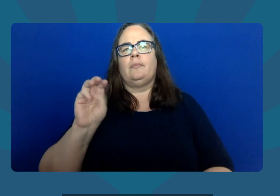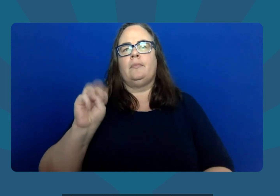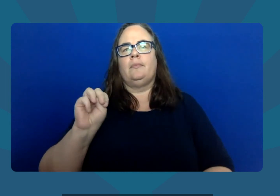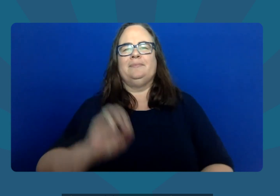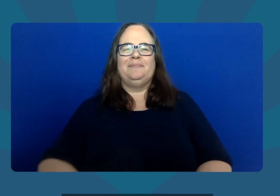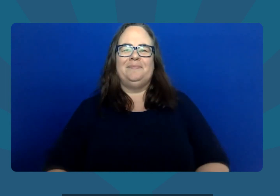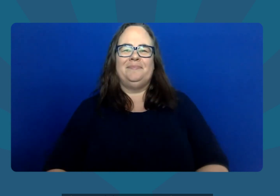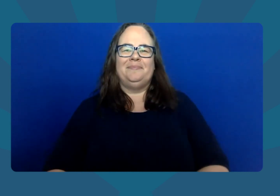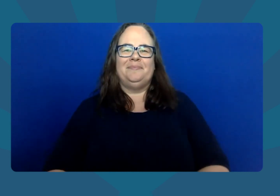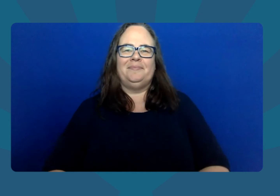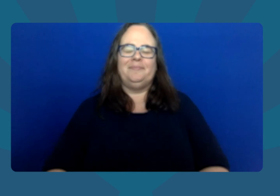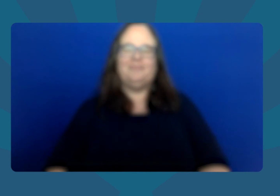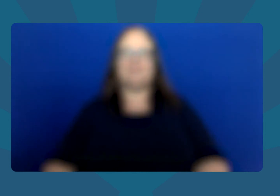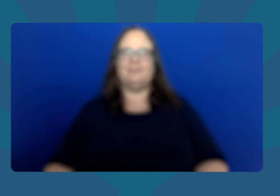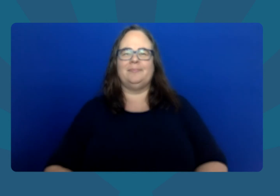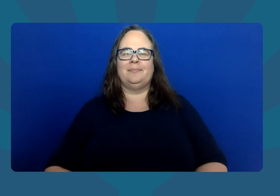votemorales.com.